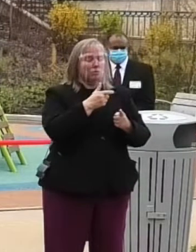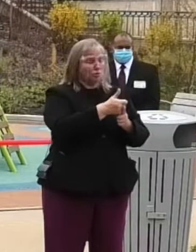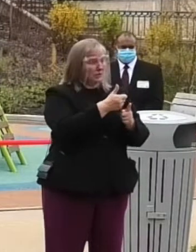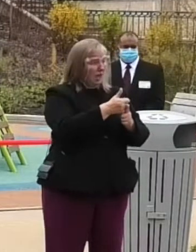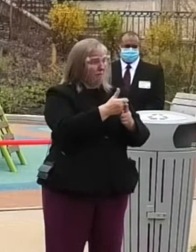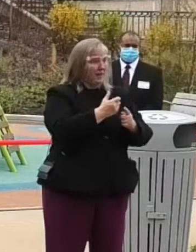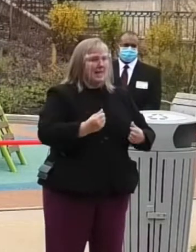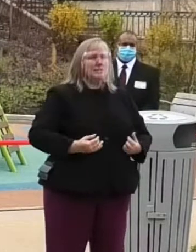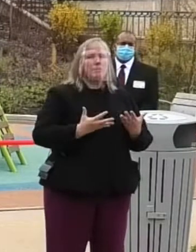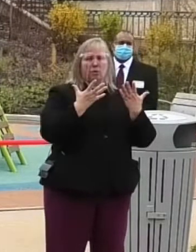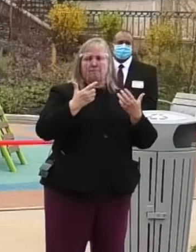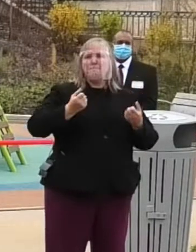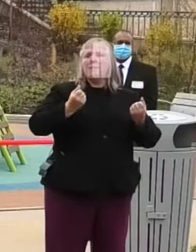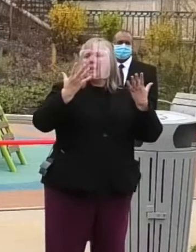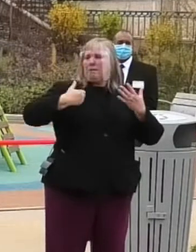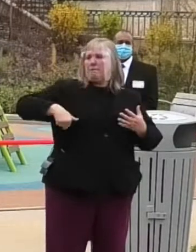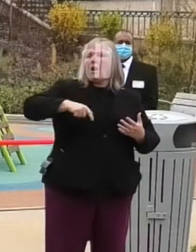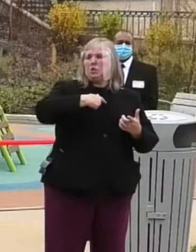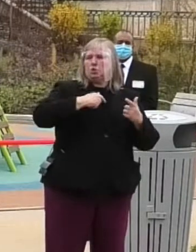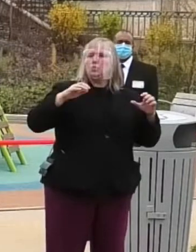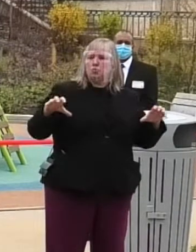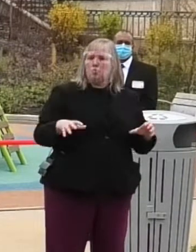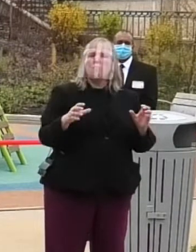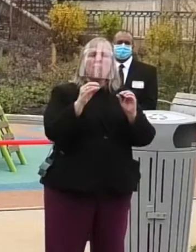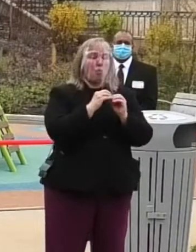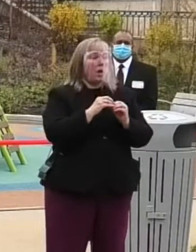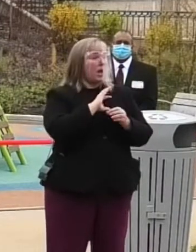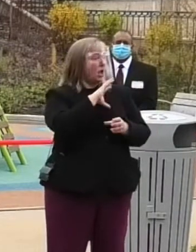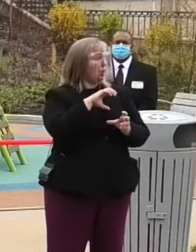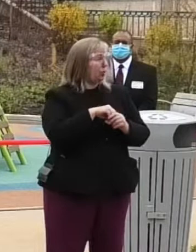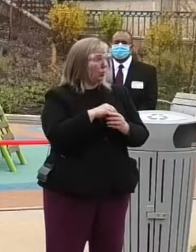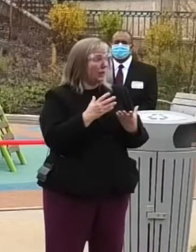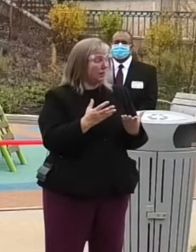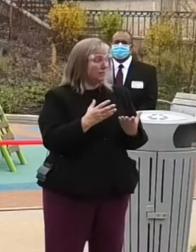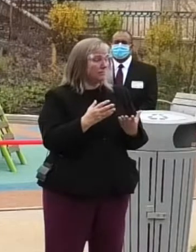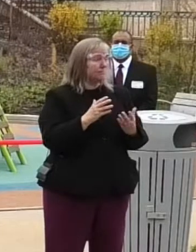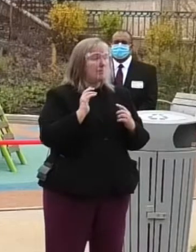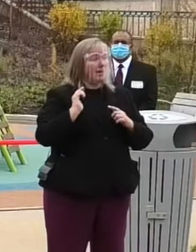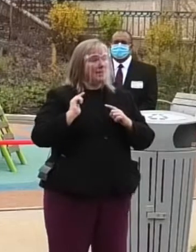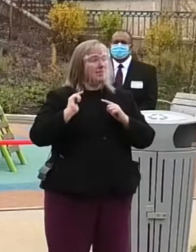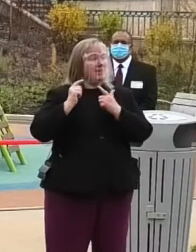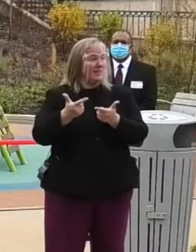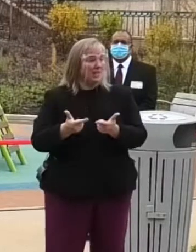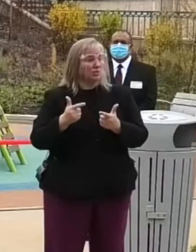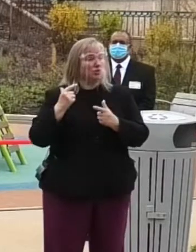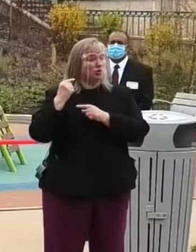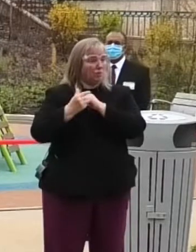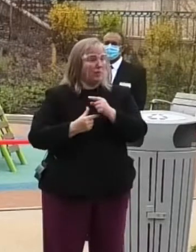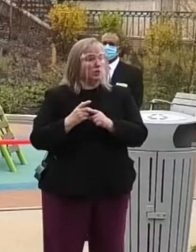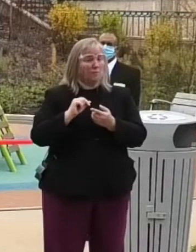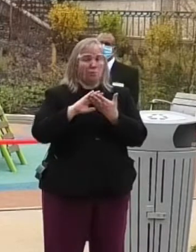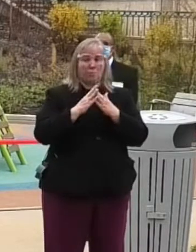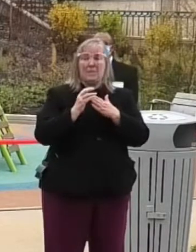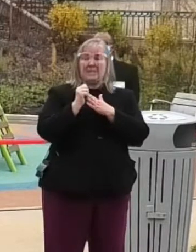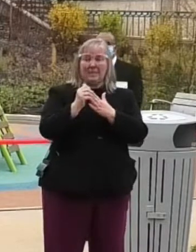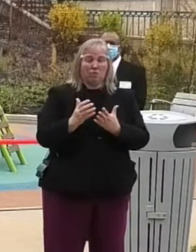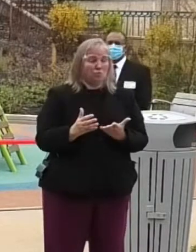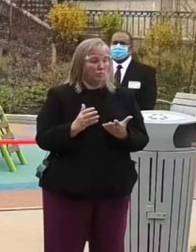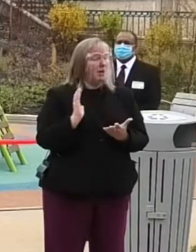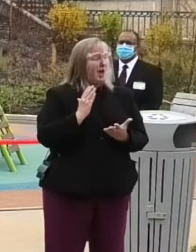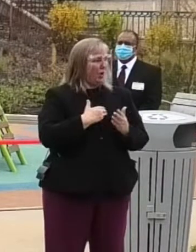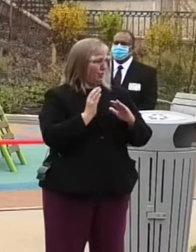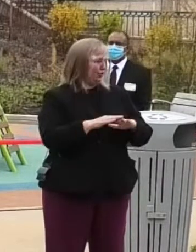of us to do more, including the next generation of community leaders. Our children.